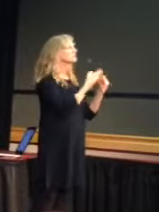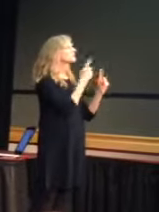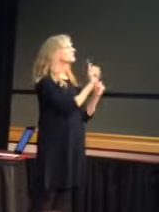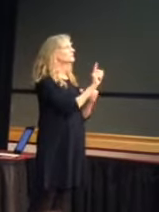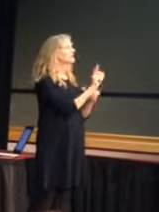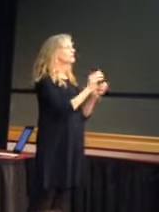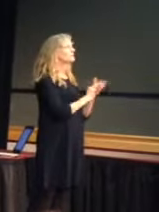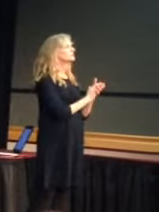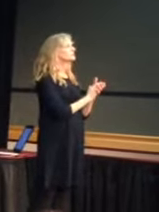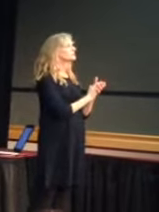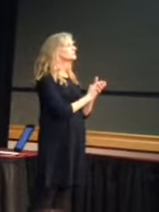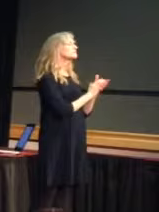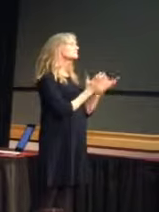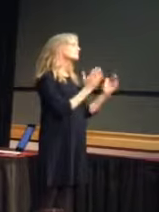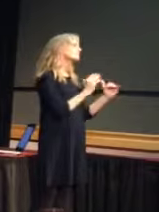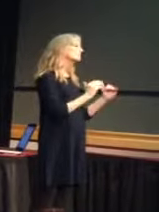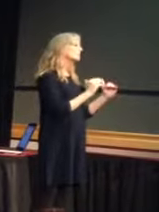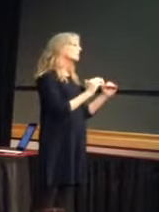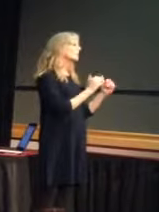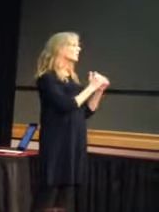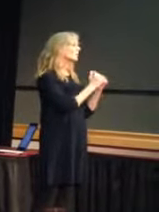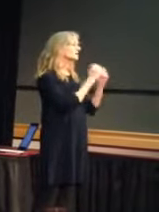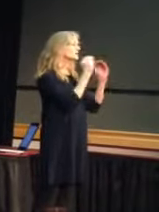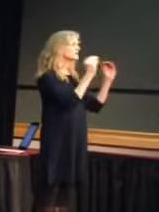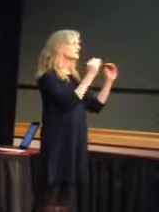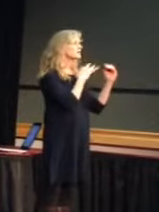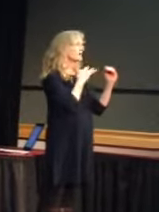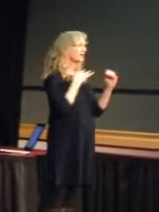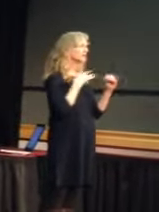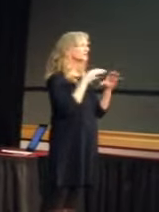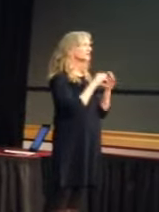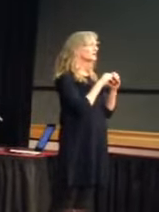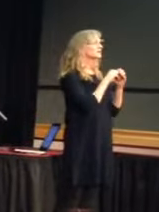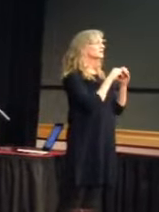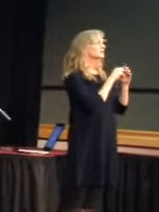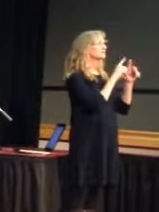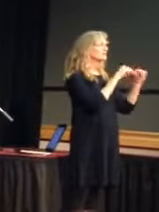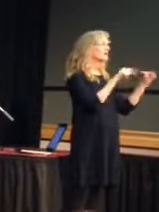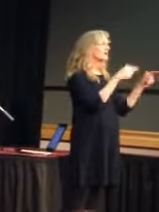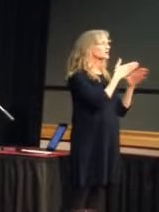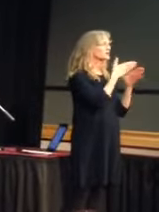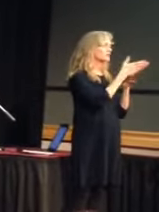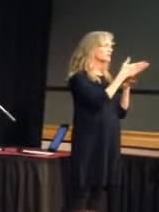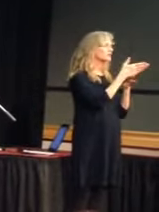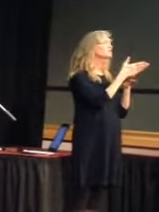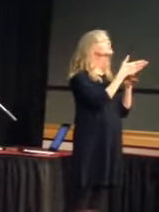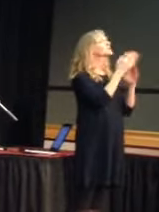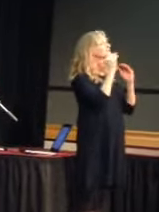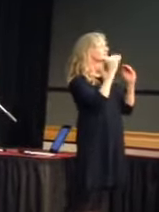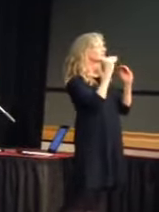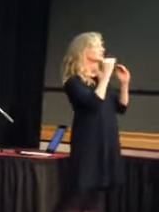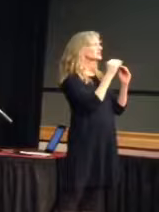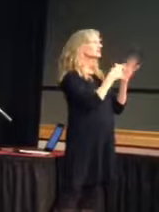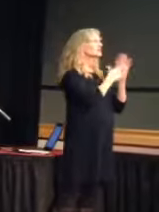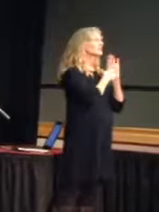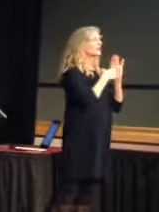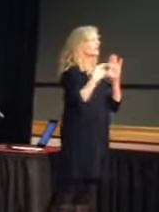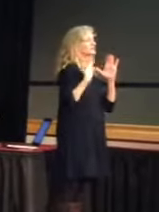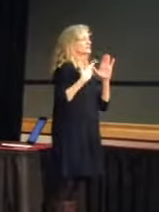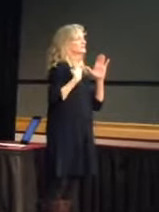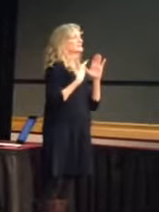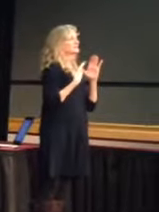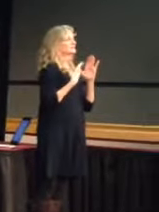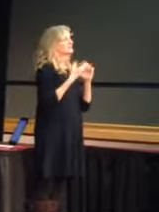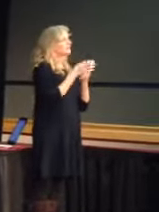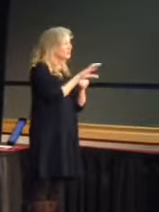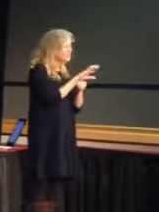Now, reductions in teaching faculty in those areas will require some enforcement on the part of the deans with respect